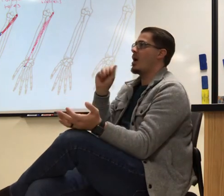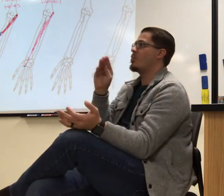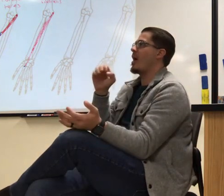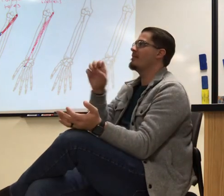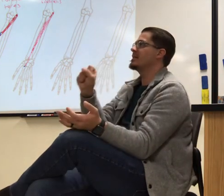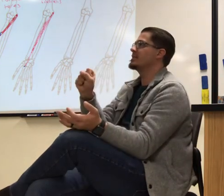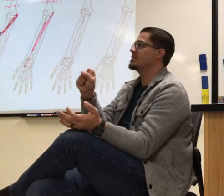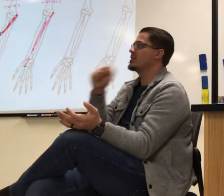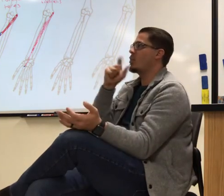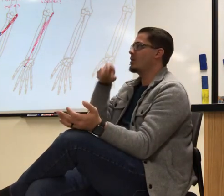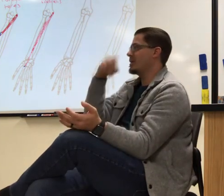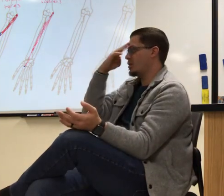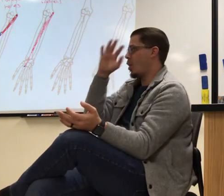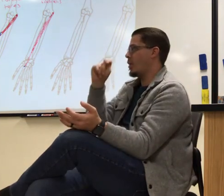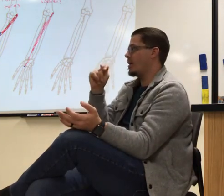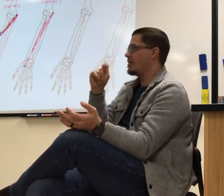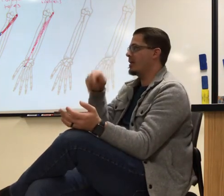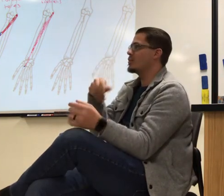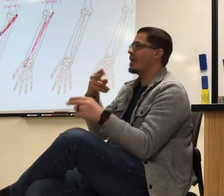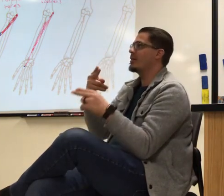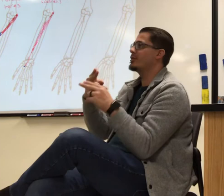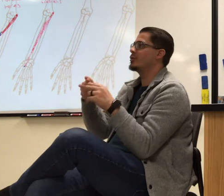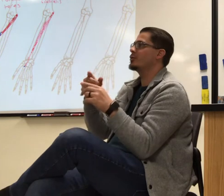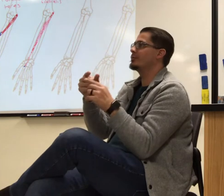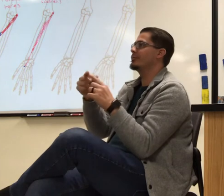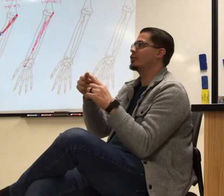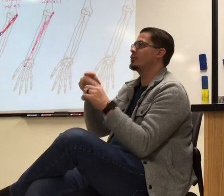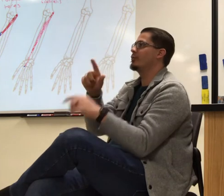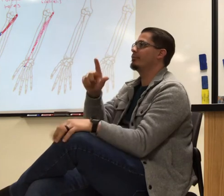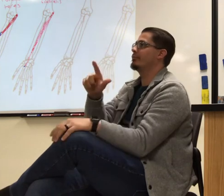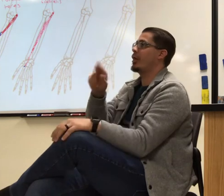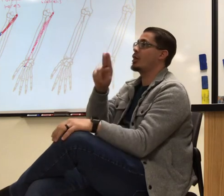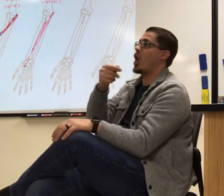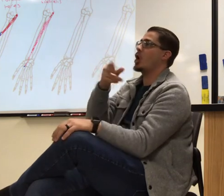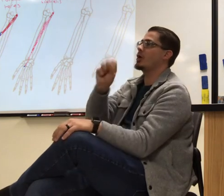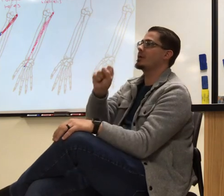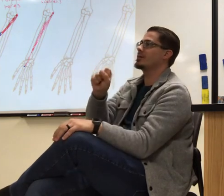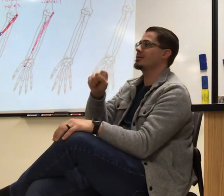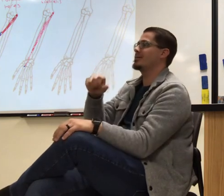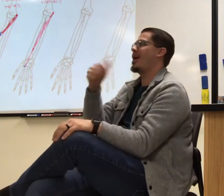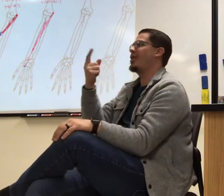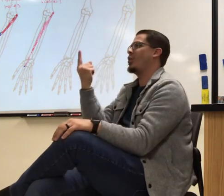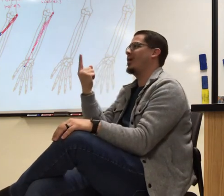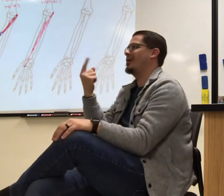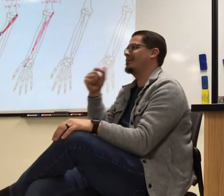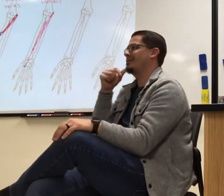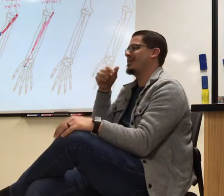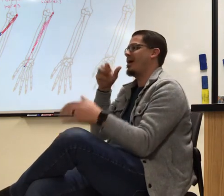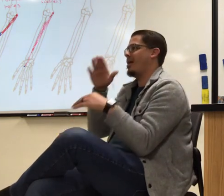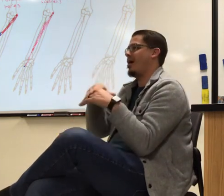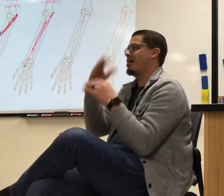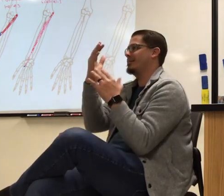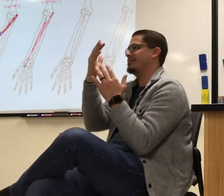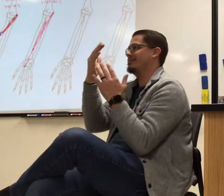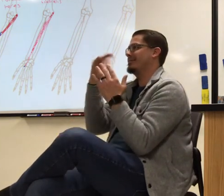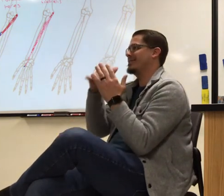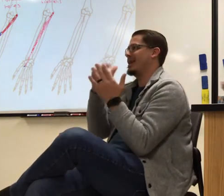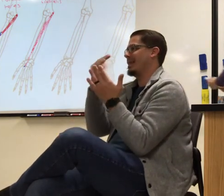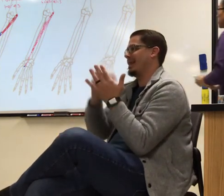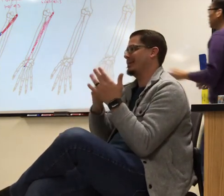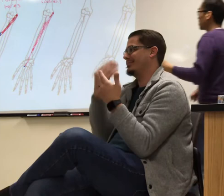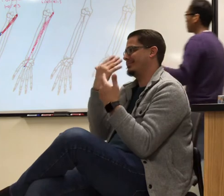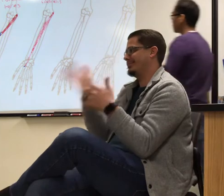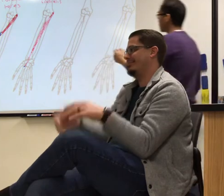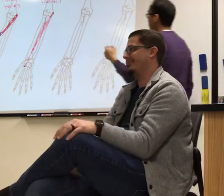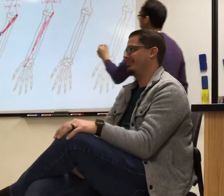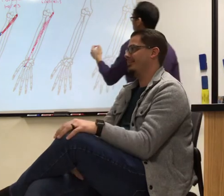don't have to know it. That's why the term longus is used, because there's also a palmaris brevis, but not, that's not on your study list. So, originates.